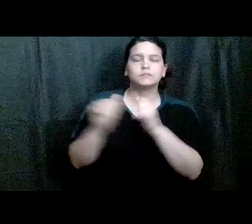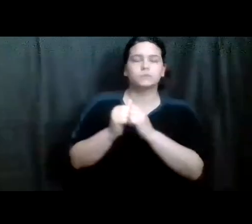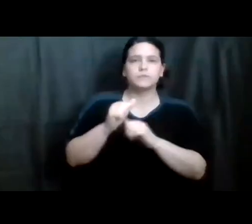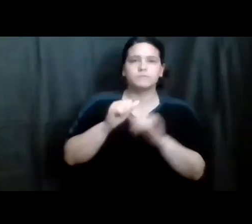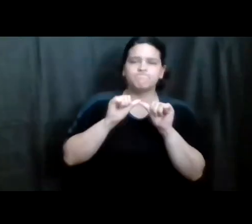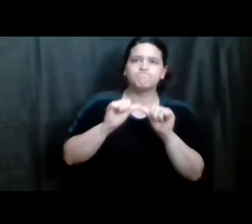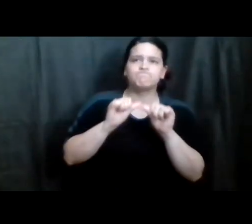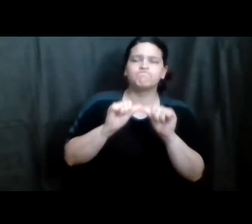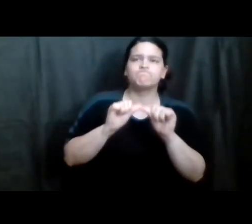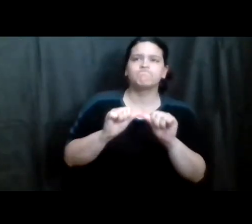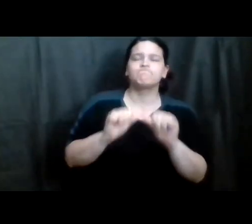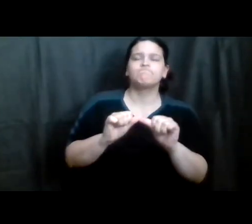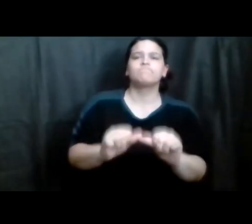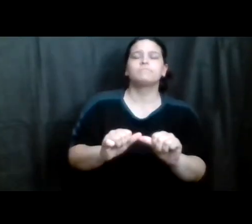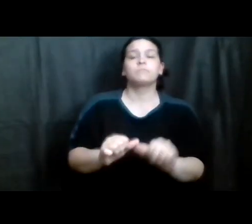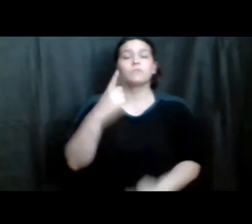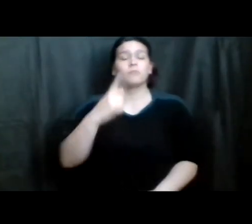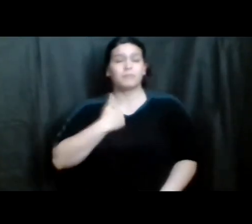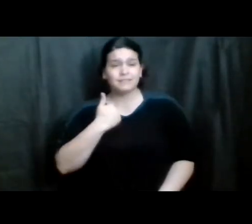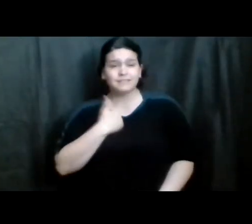for myself in these times, I've been really